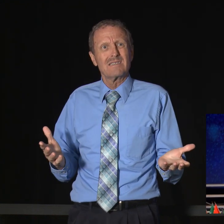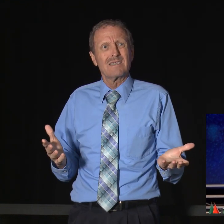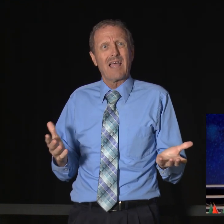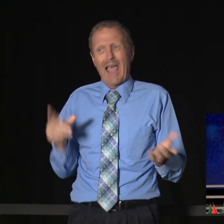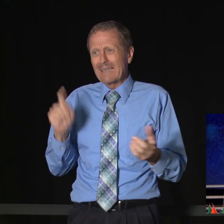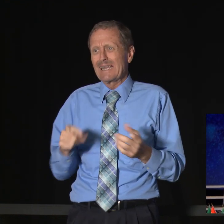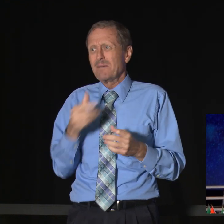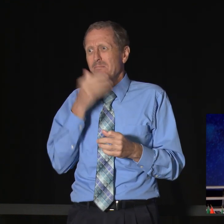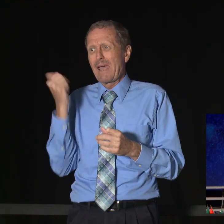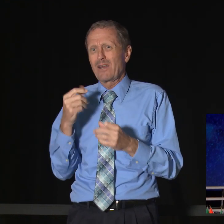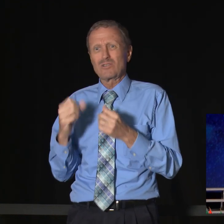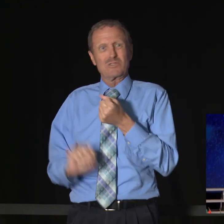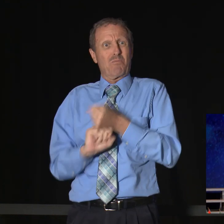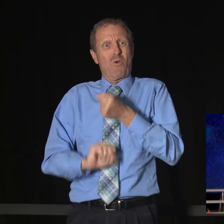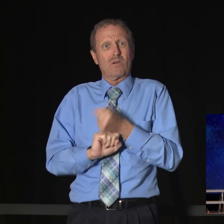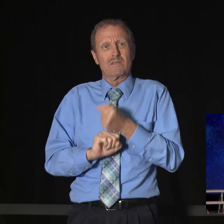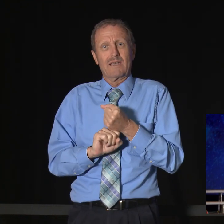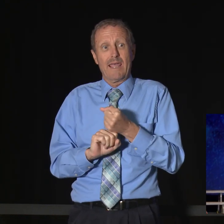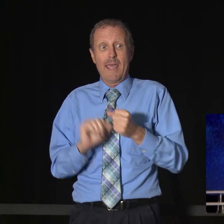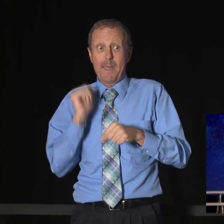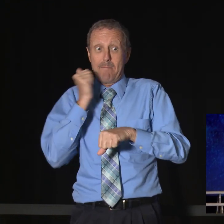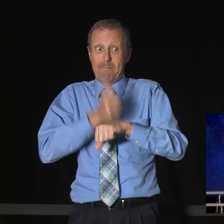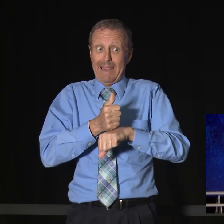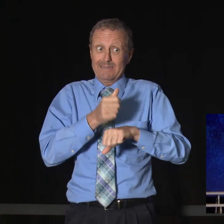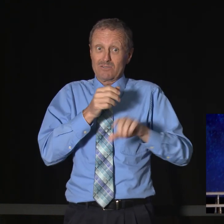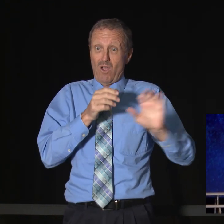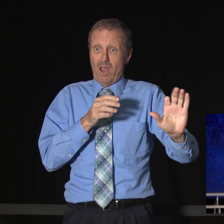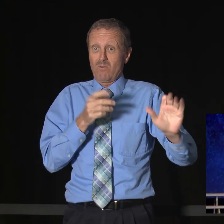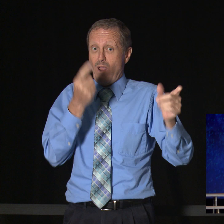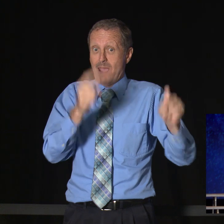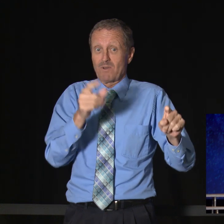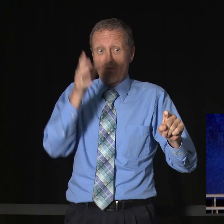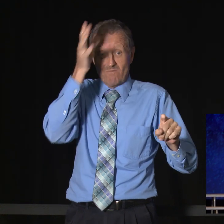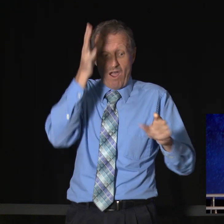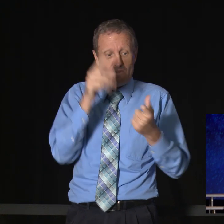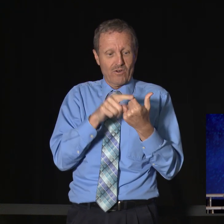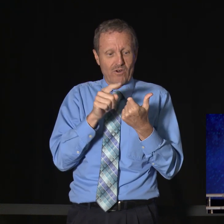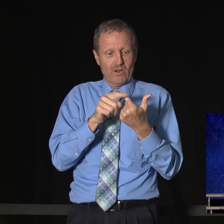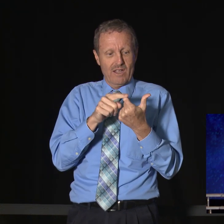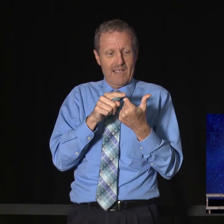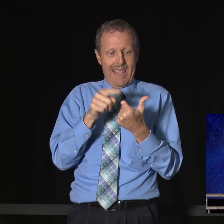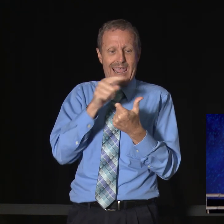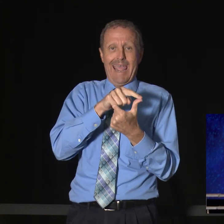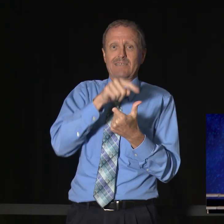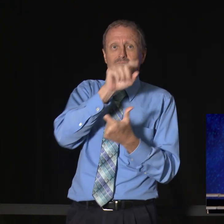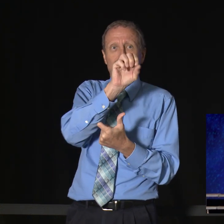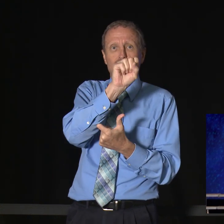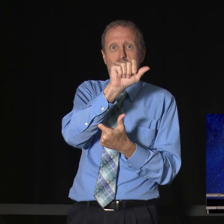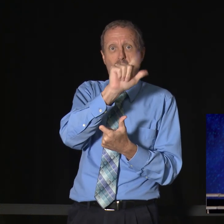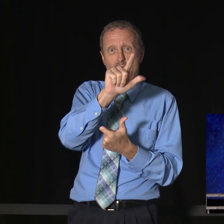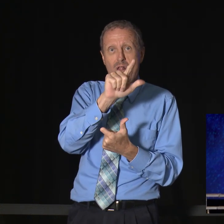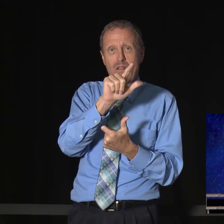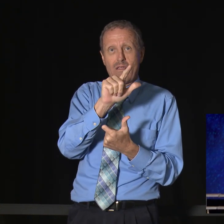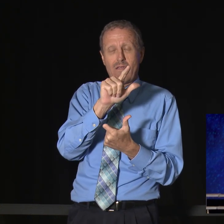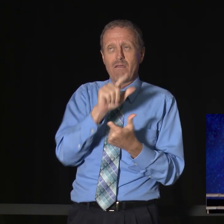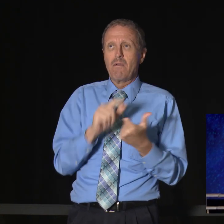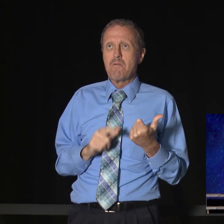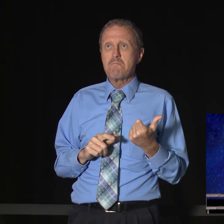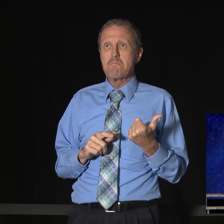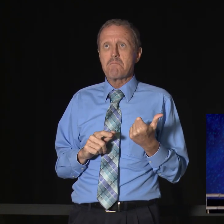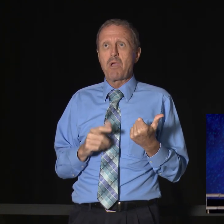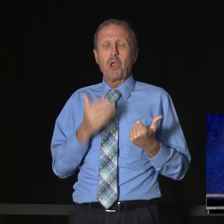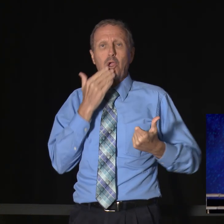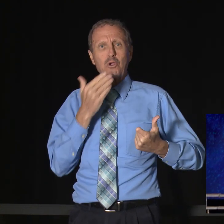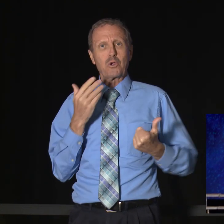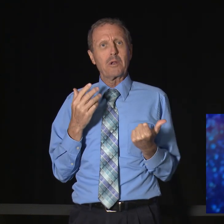Based on what had happened to his father and based on what had happened to Saul before him, it would have been a logical